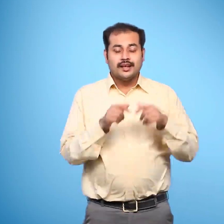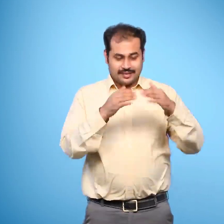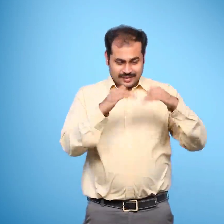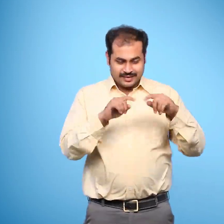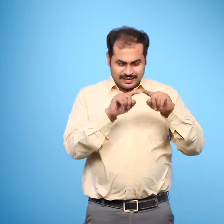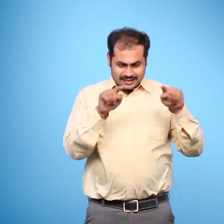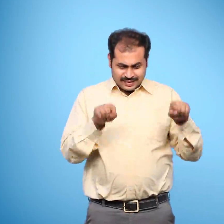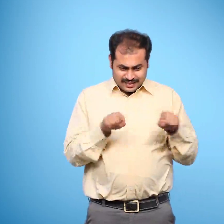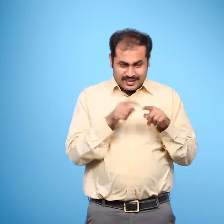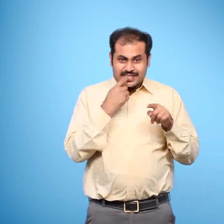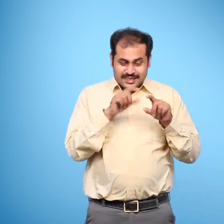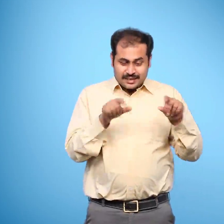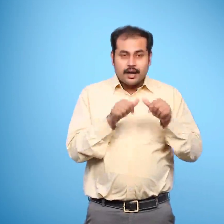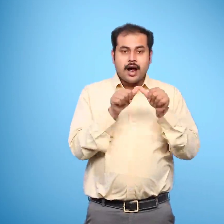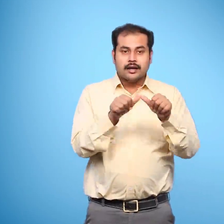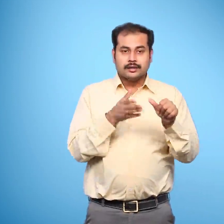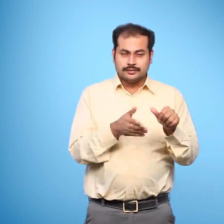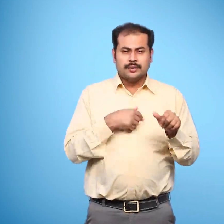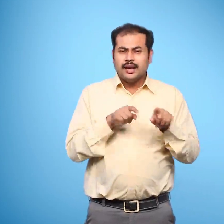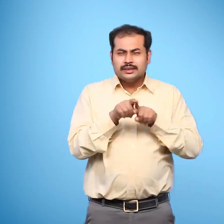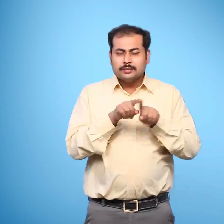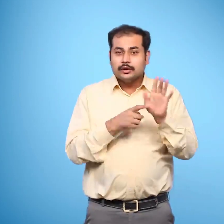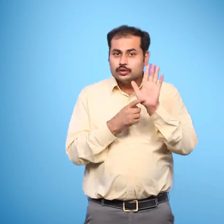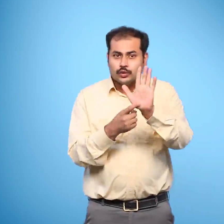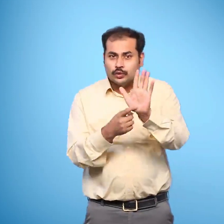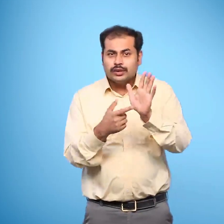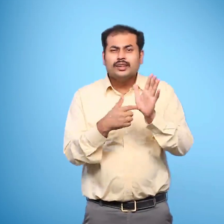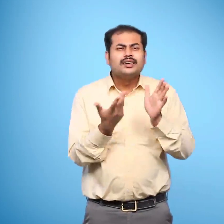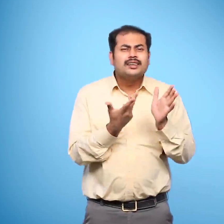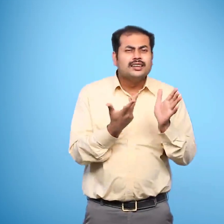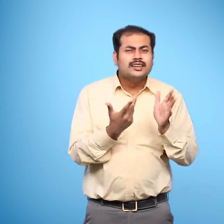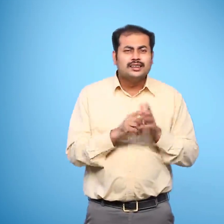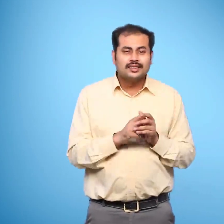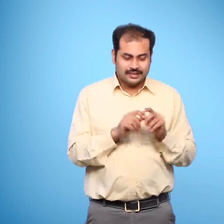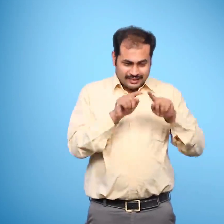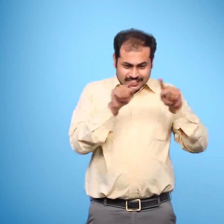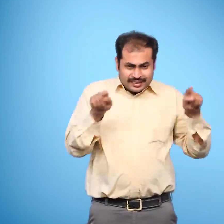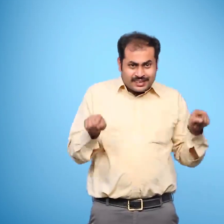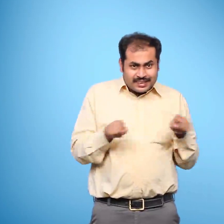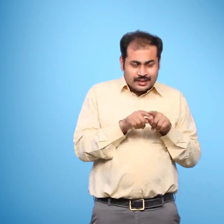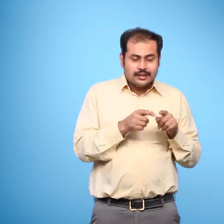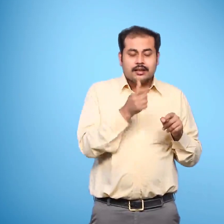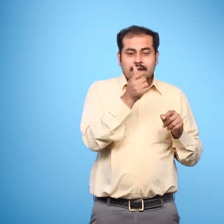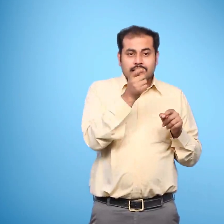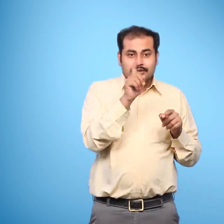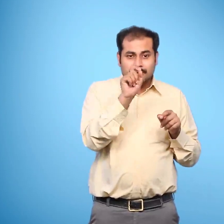Rupees 10 plus rupees 10 is written in the space for answer. This is solved as